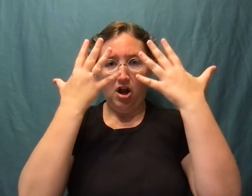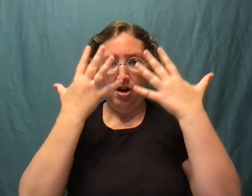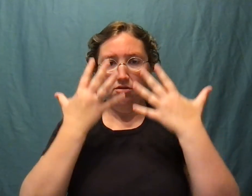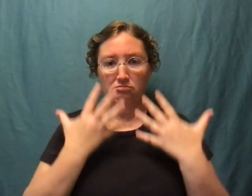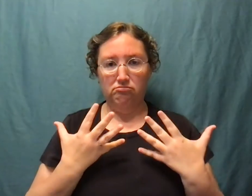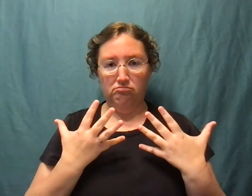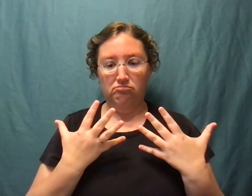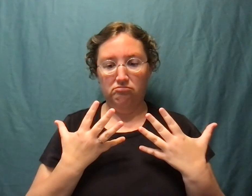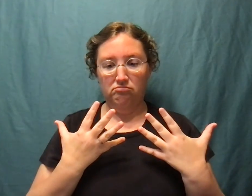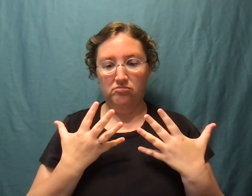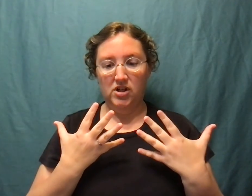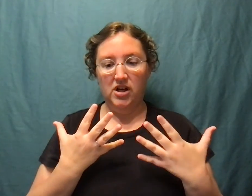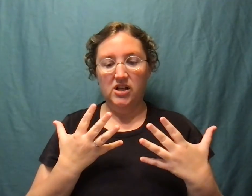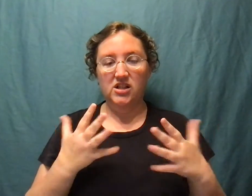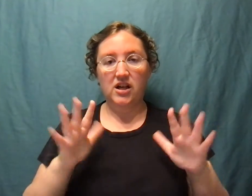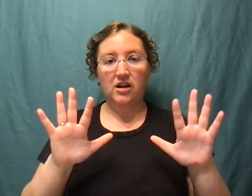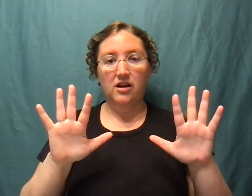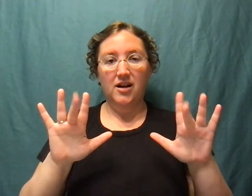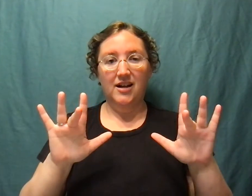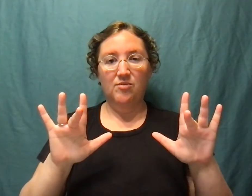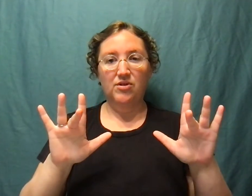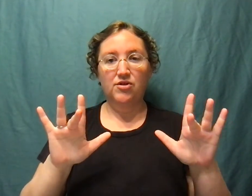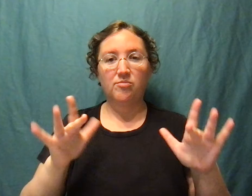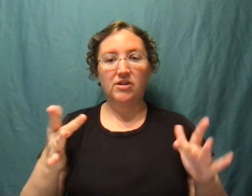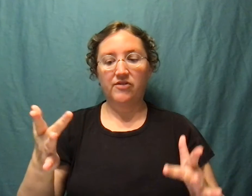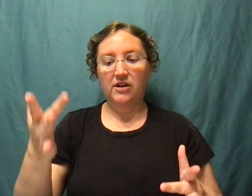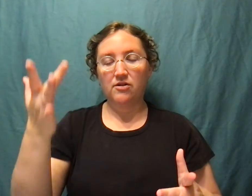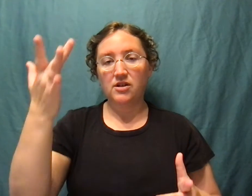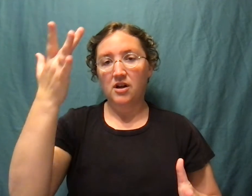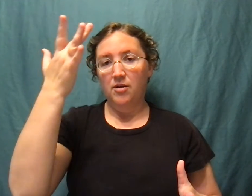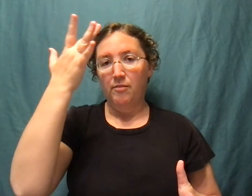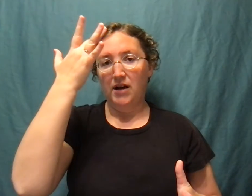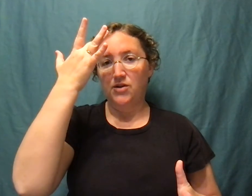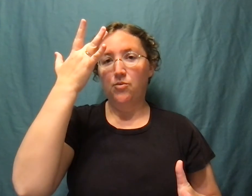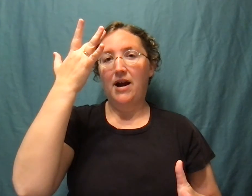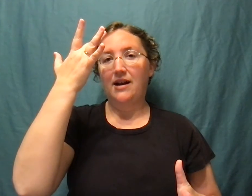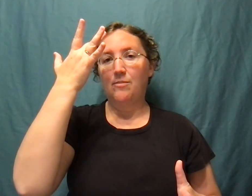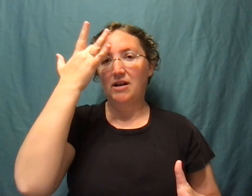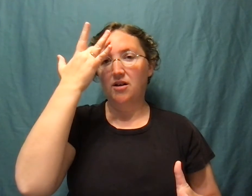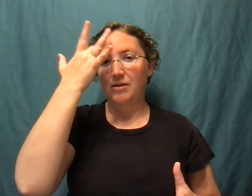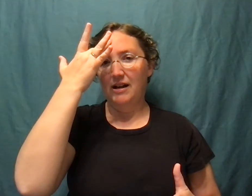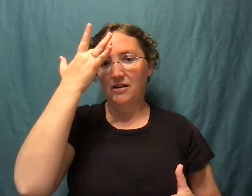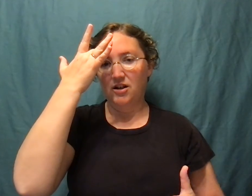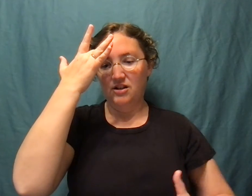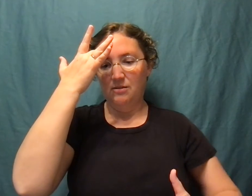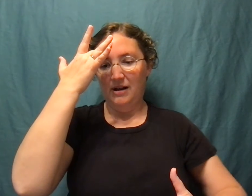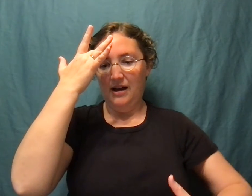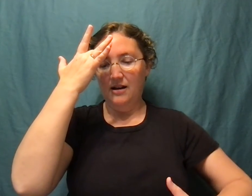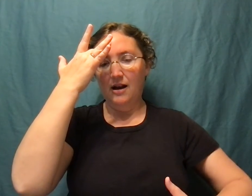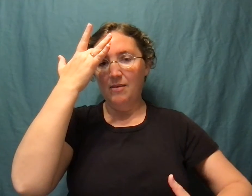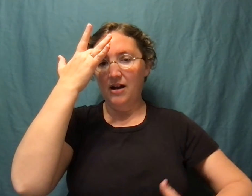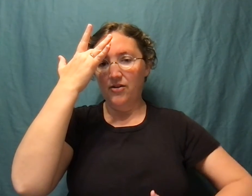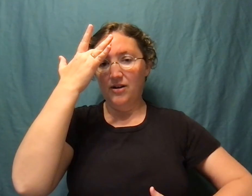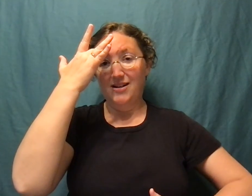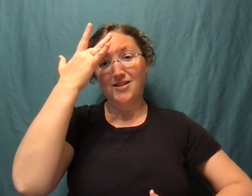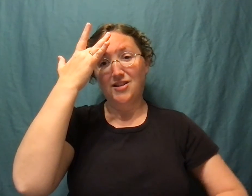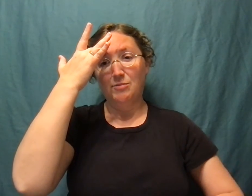Sad. Sick. Again with your two middle fingers. My right hand, my dominant hand, touches on my head, and my other hand is touching my